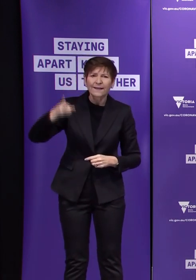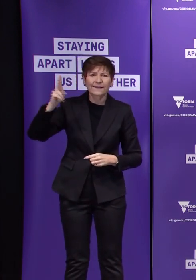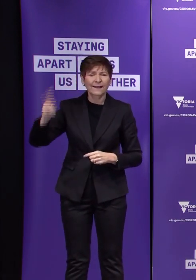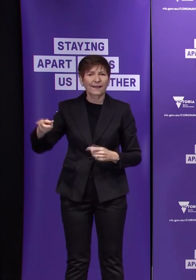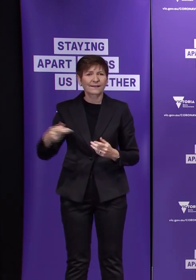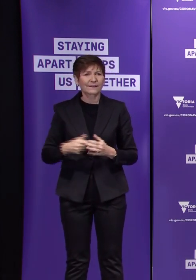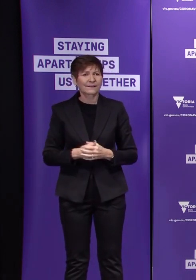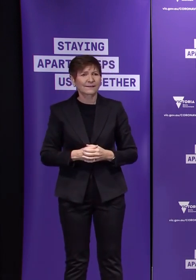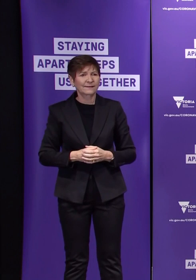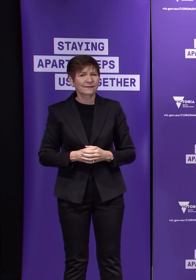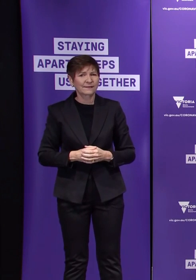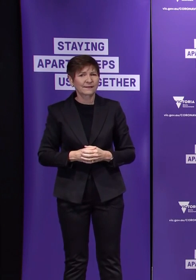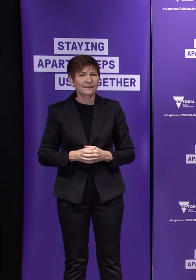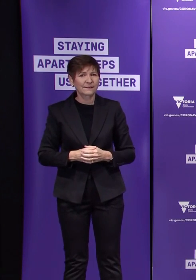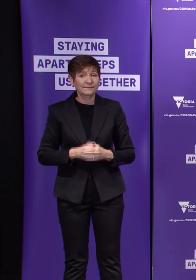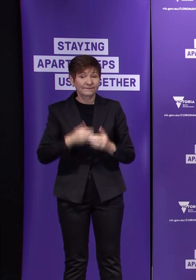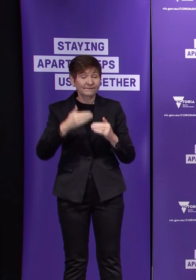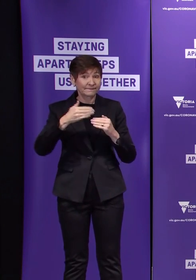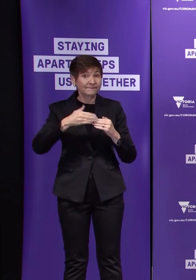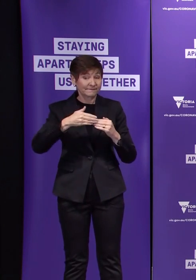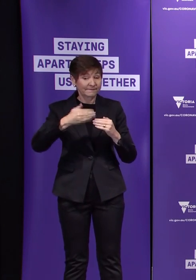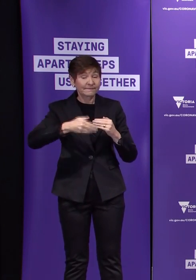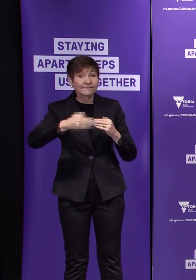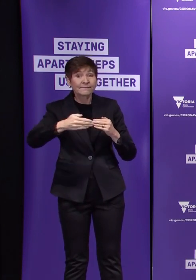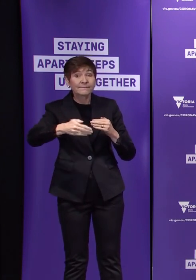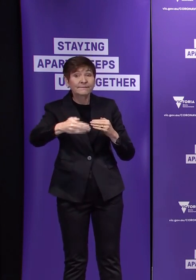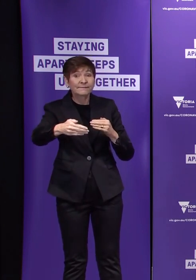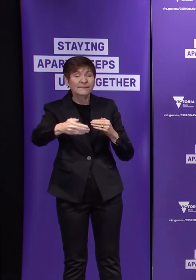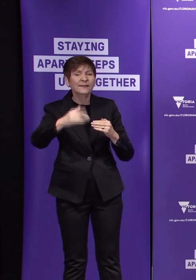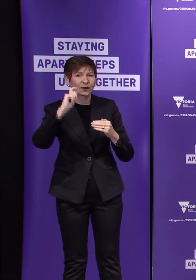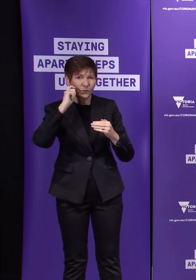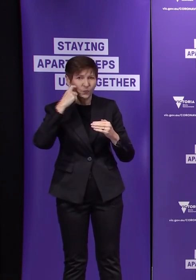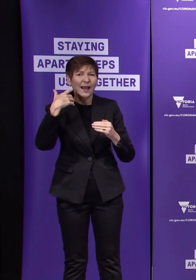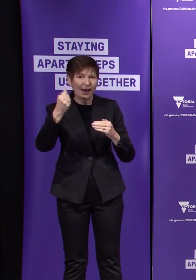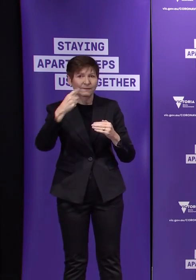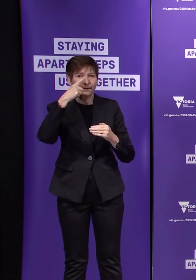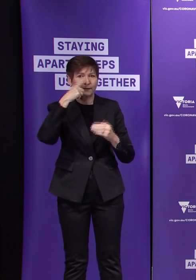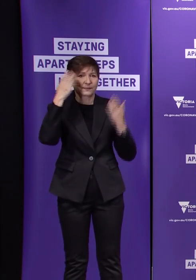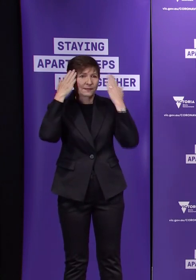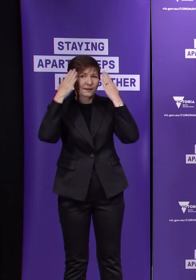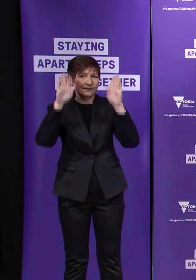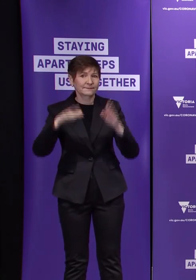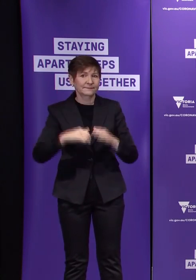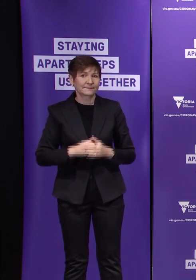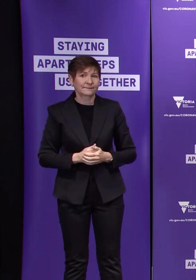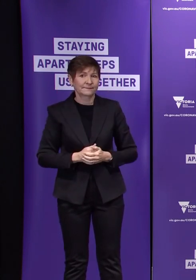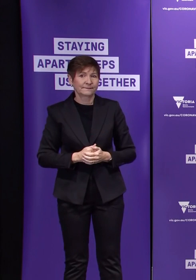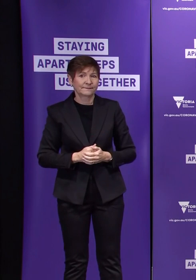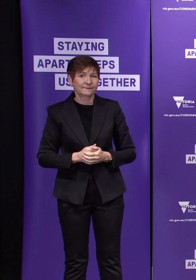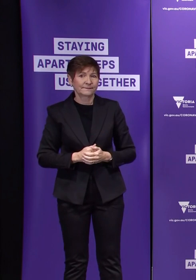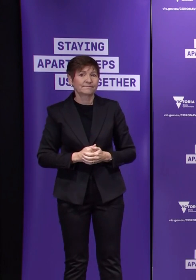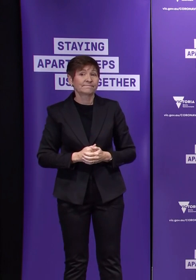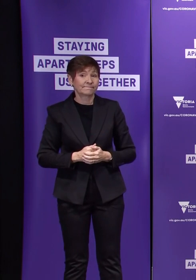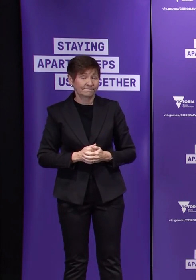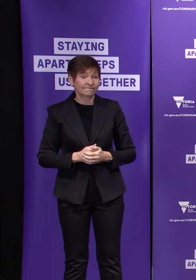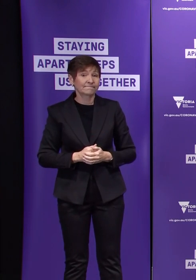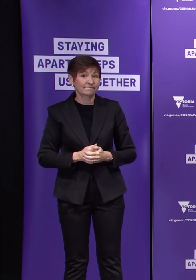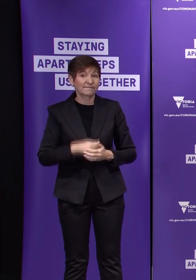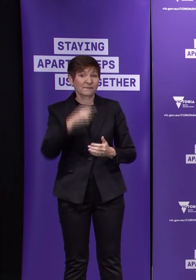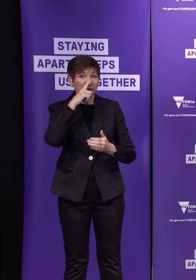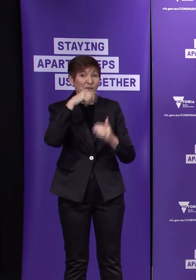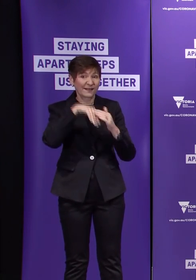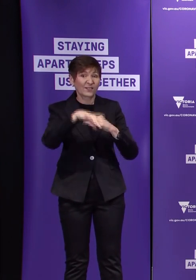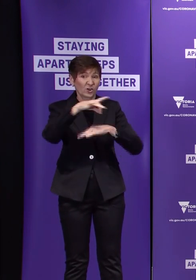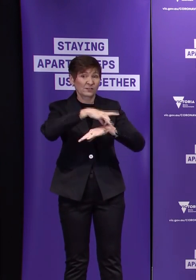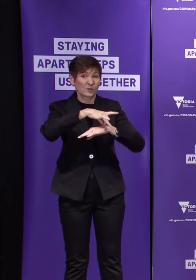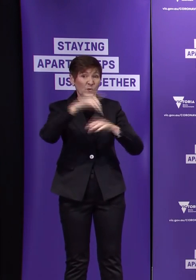further tragedy, because we will continue to see people that are in hospital But the only way to drive those numbers down, the only way